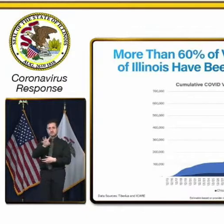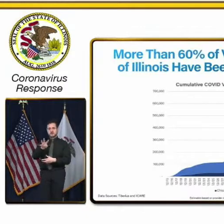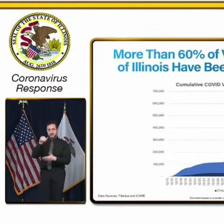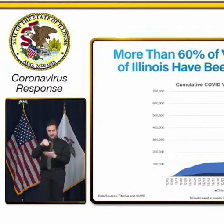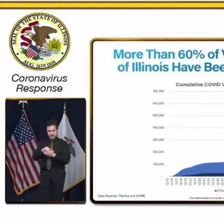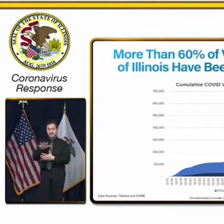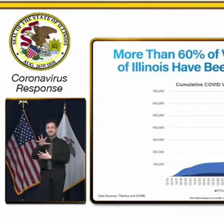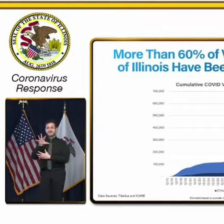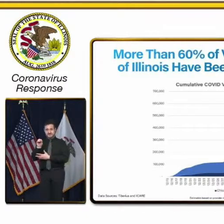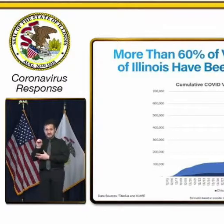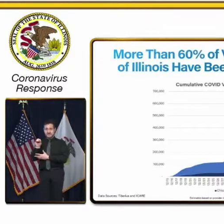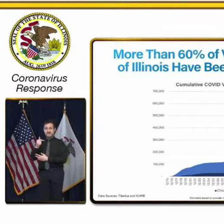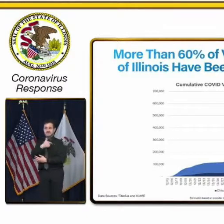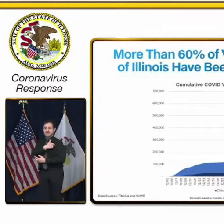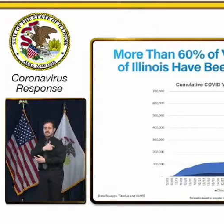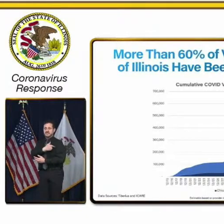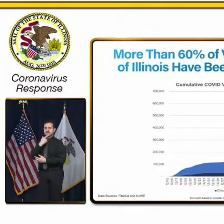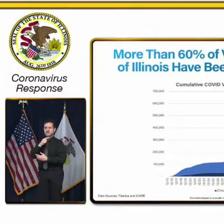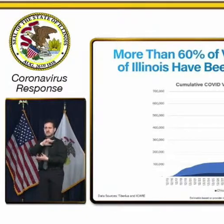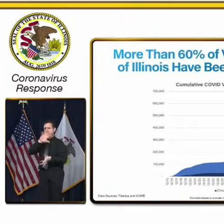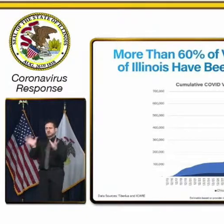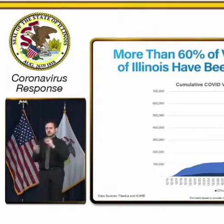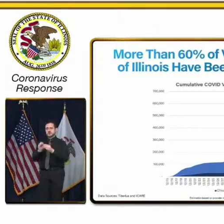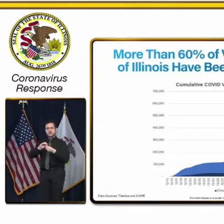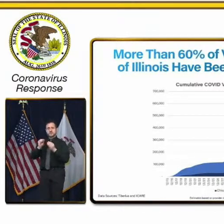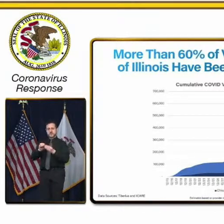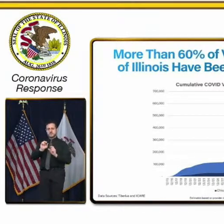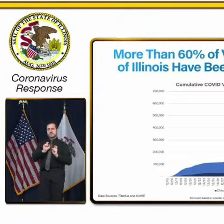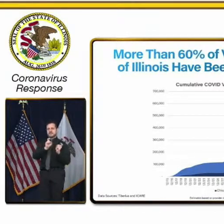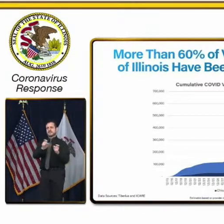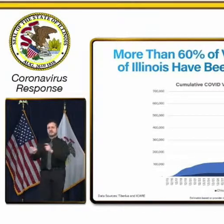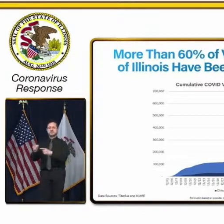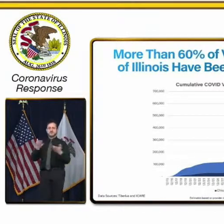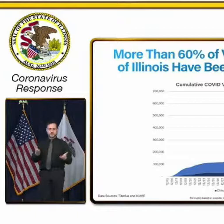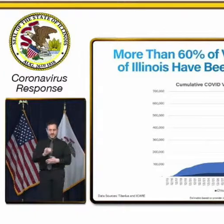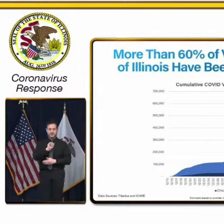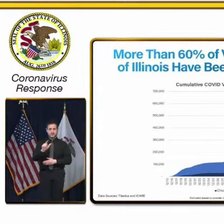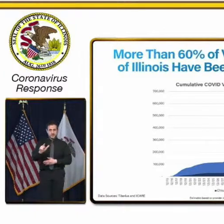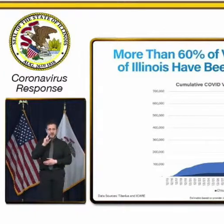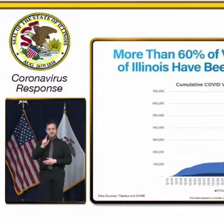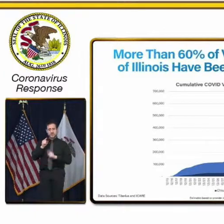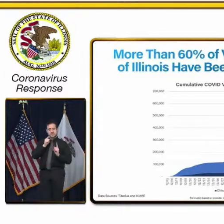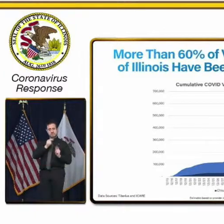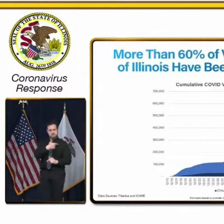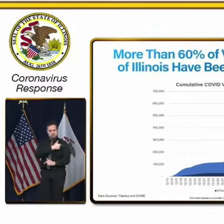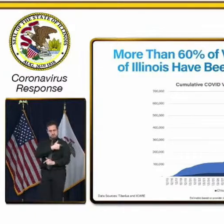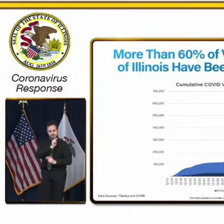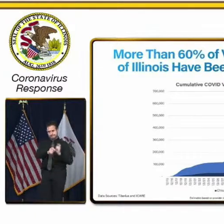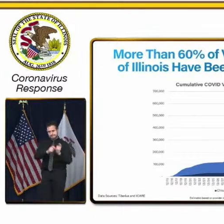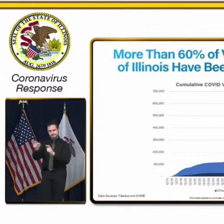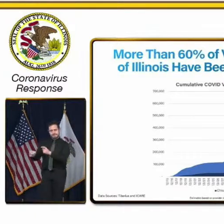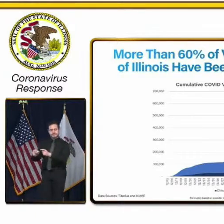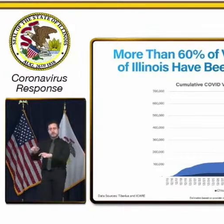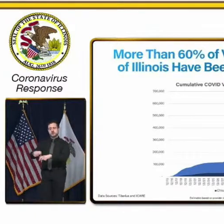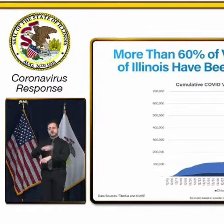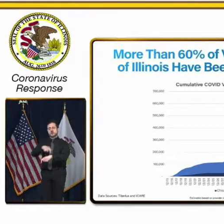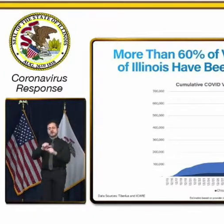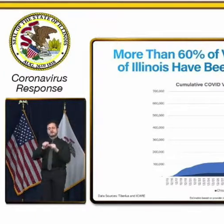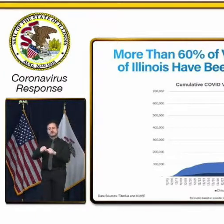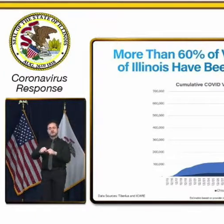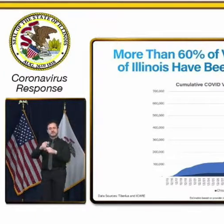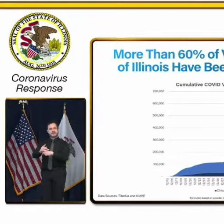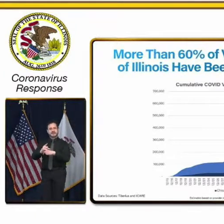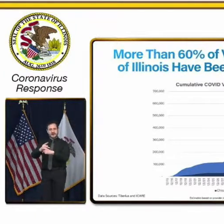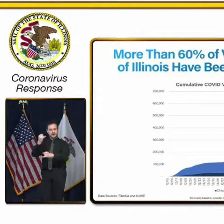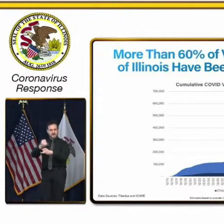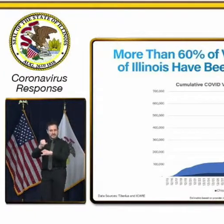524,050 doses from the overall number allocated to Illinois for the purpose of vaccinating long-term care residents.